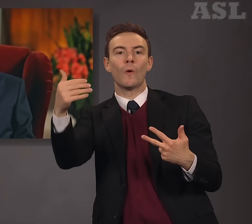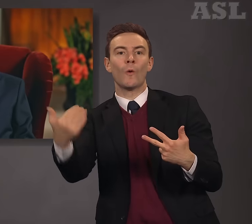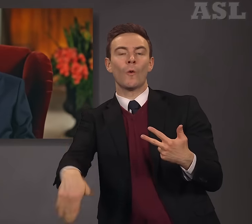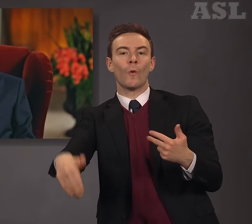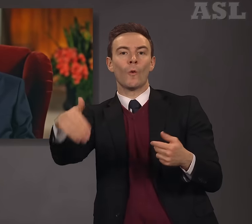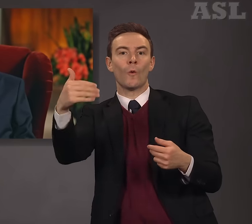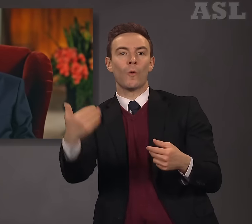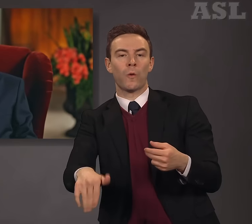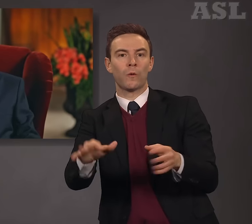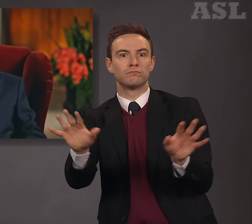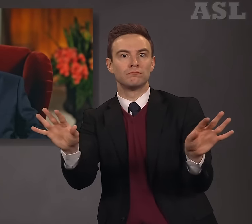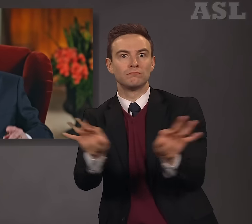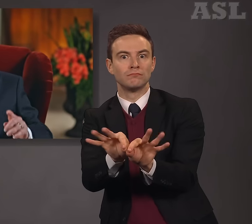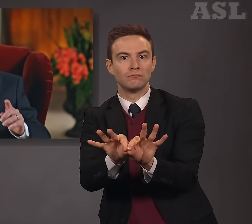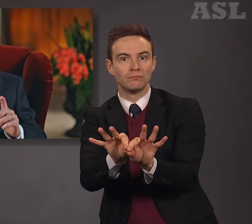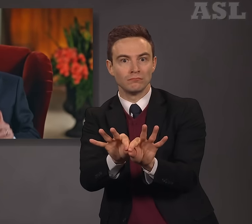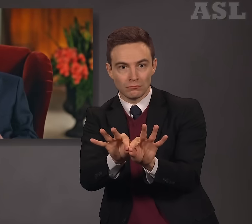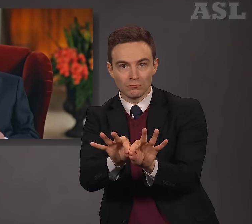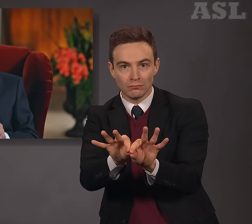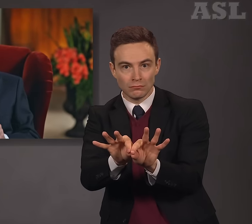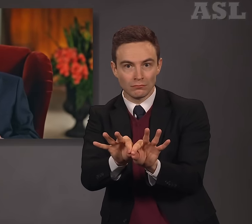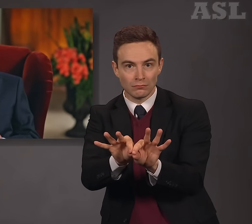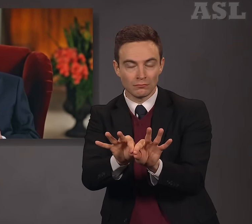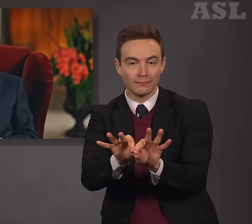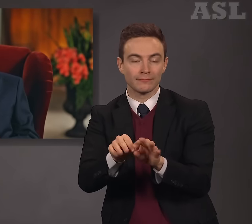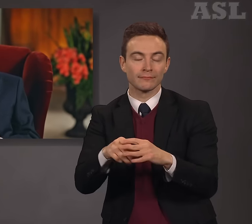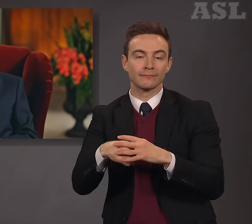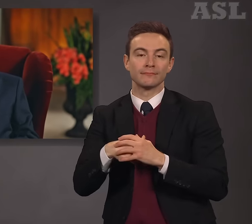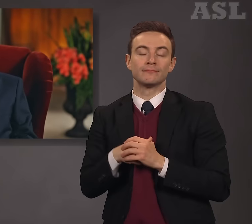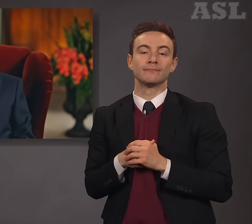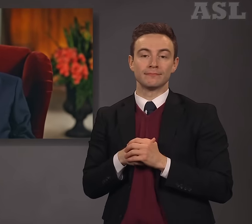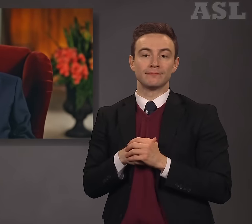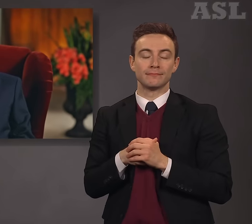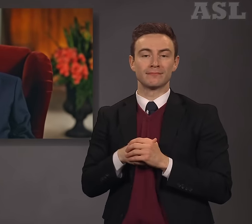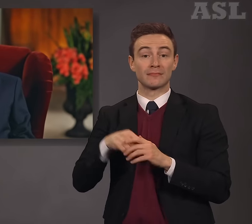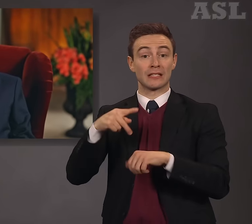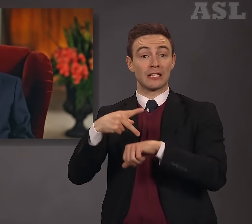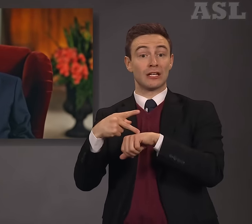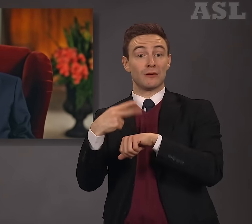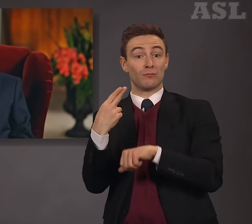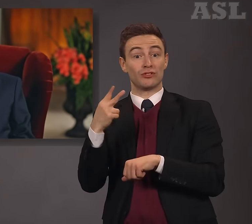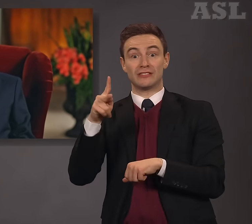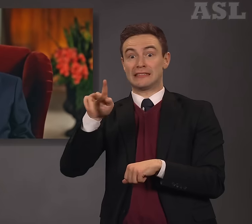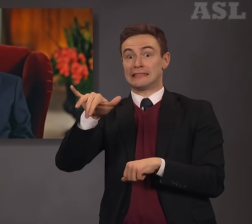the direction of the Lord cannot be overstated.